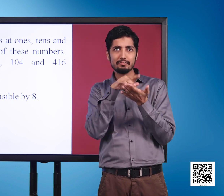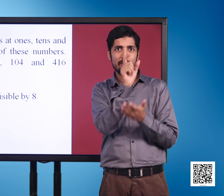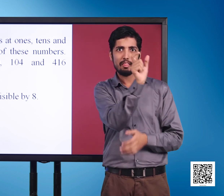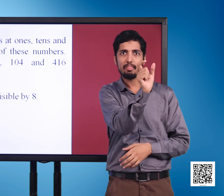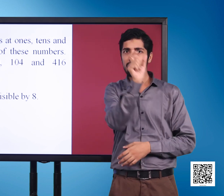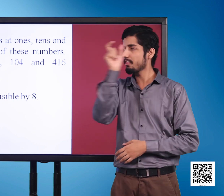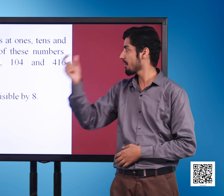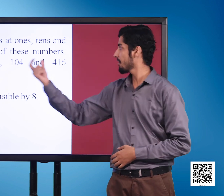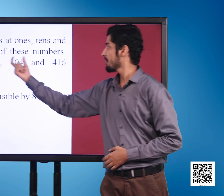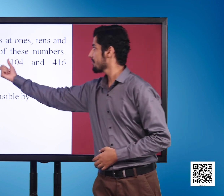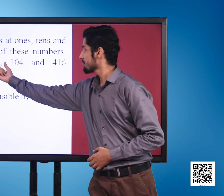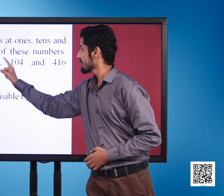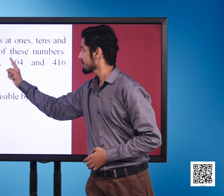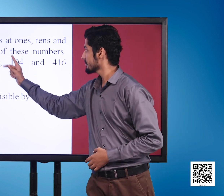These are 000,